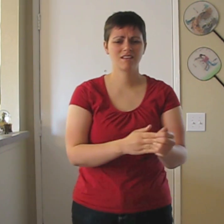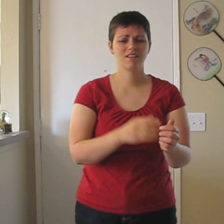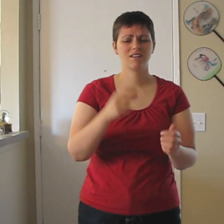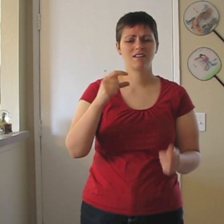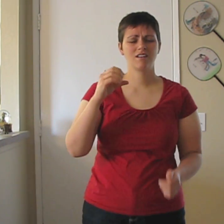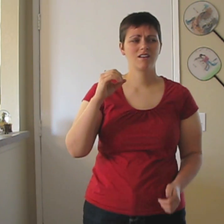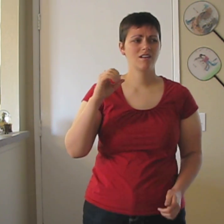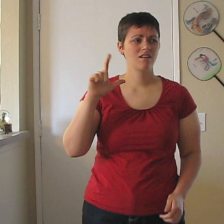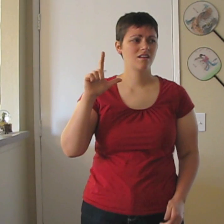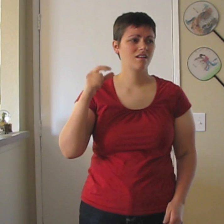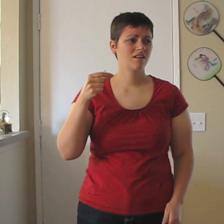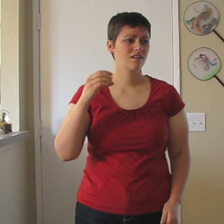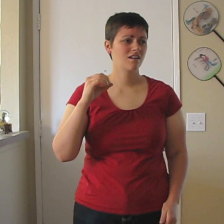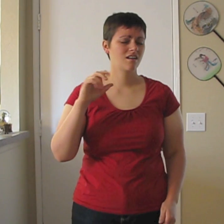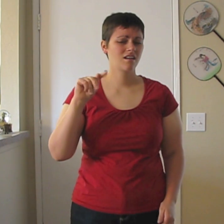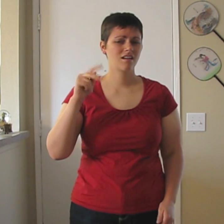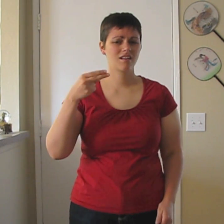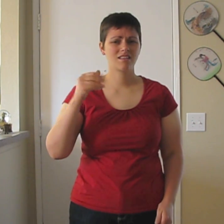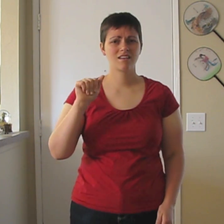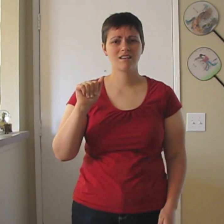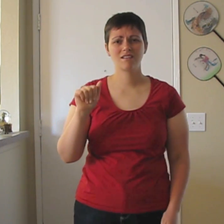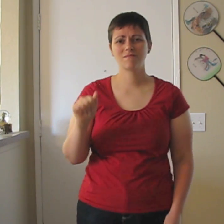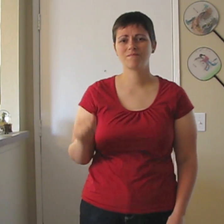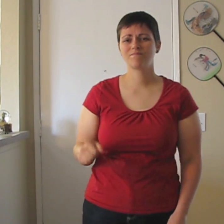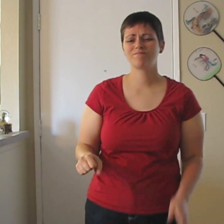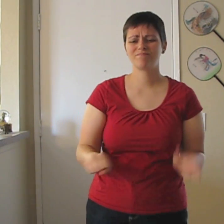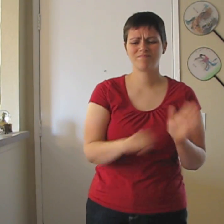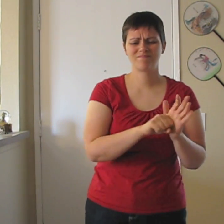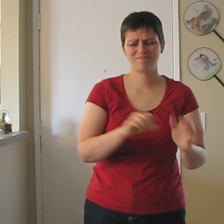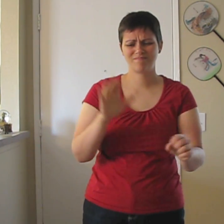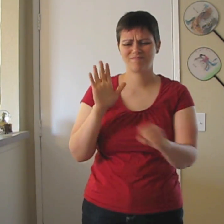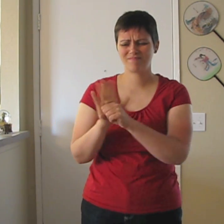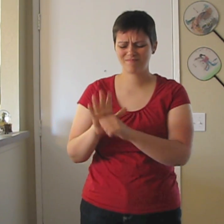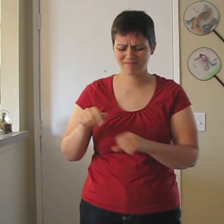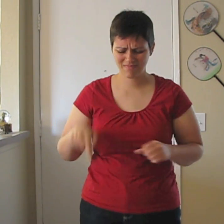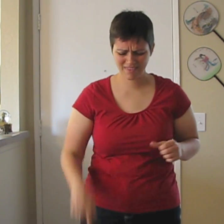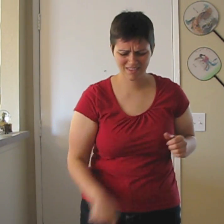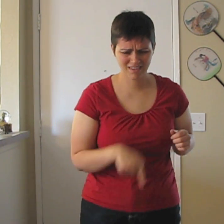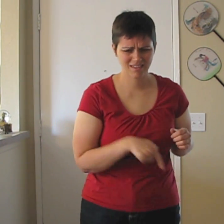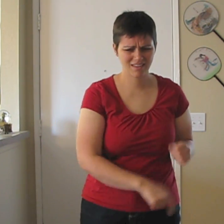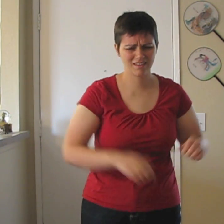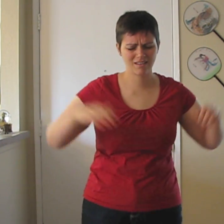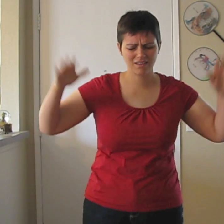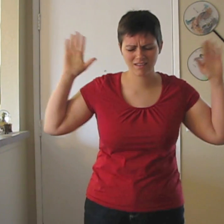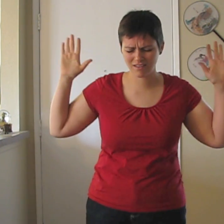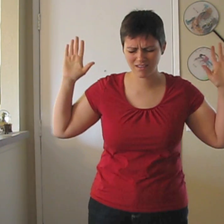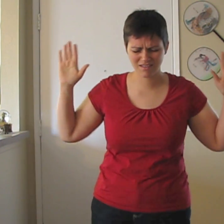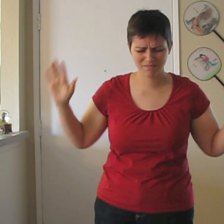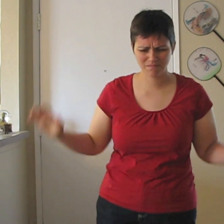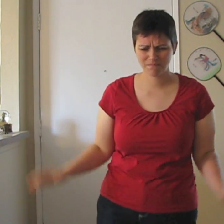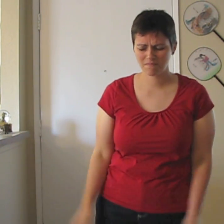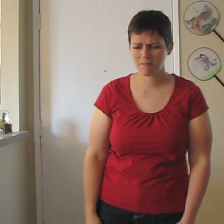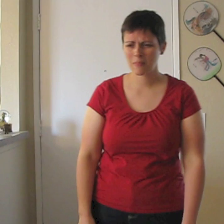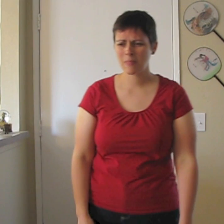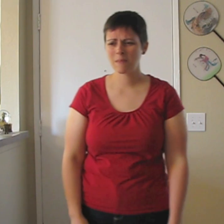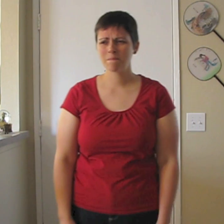They led us to Golgotha. They drove nails deep in his feet and